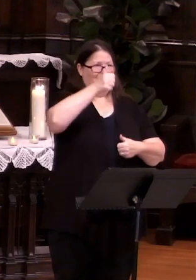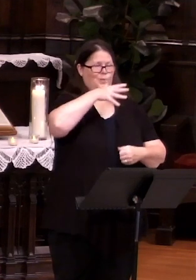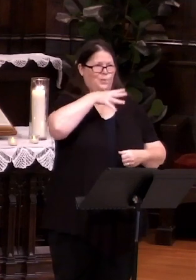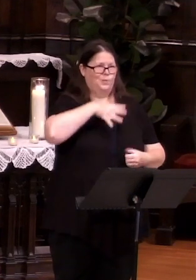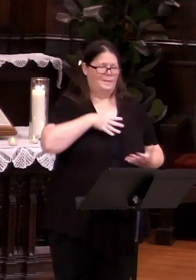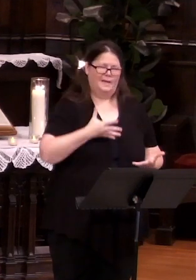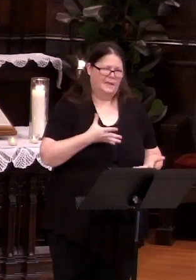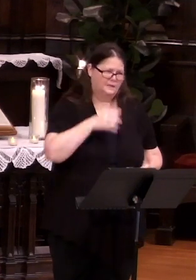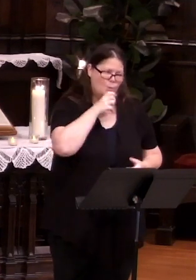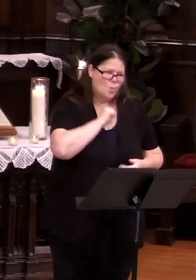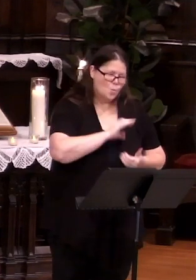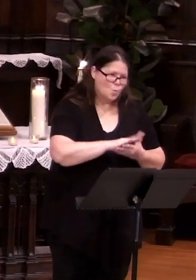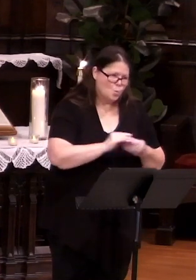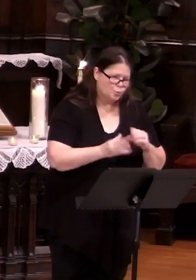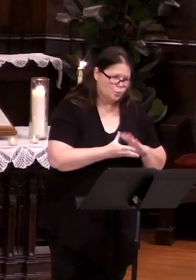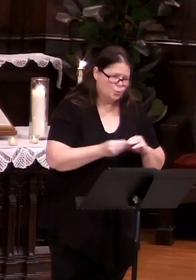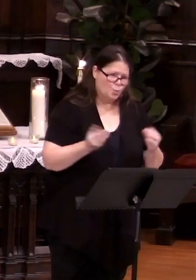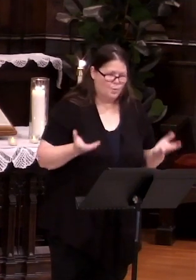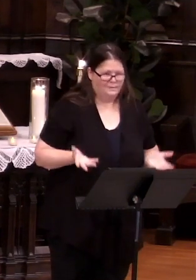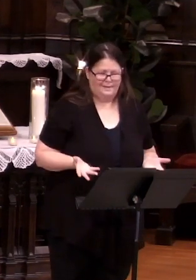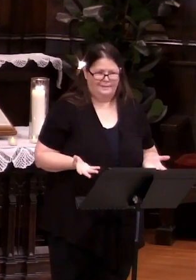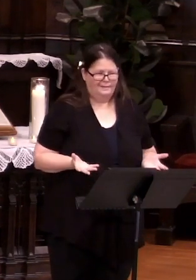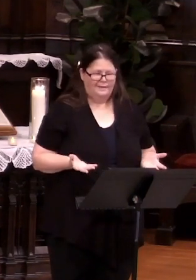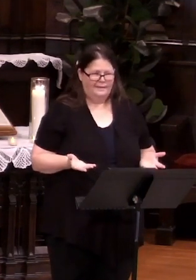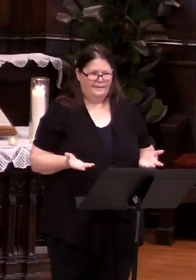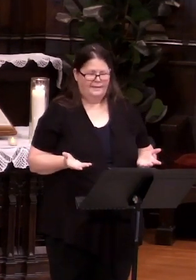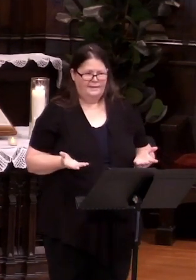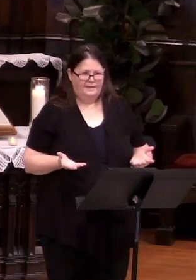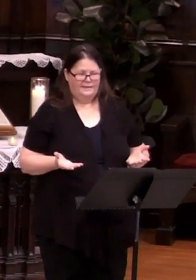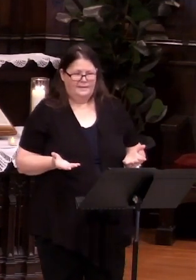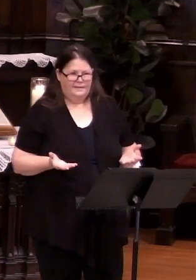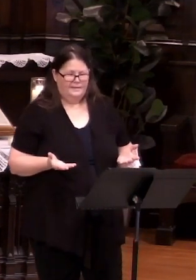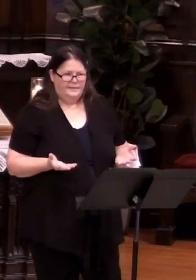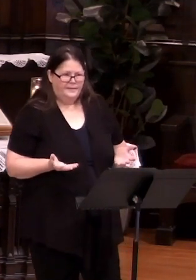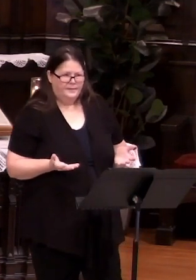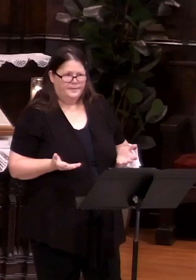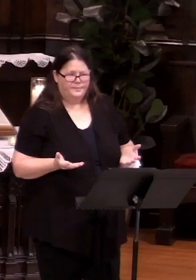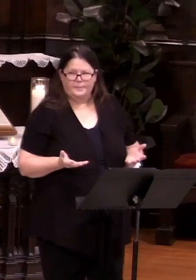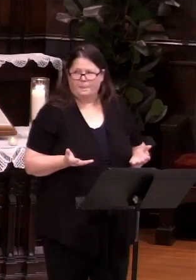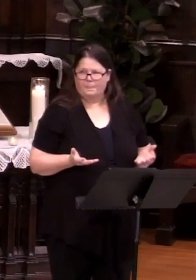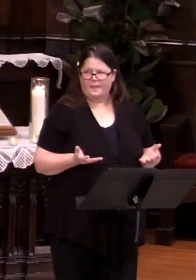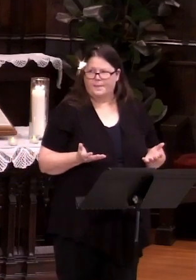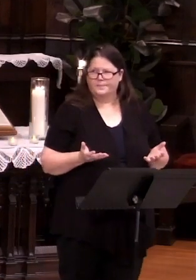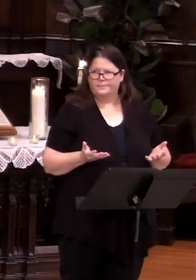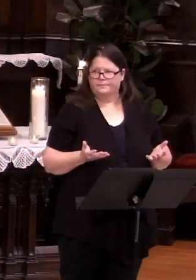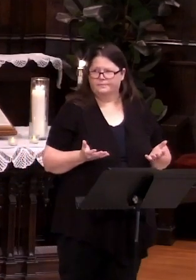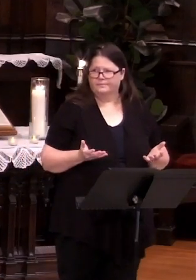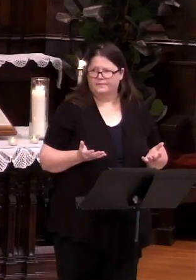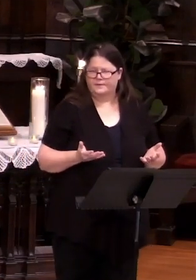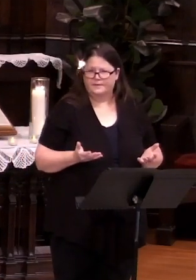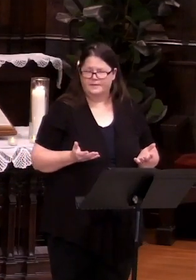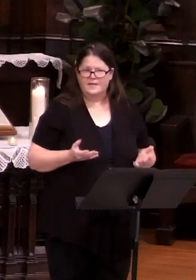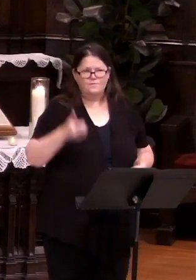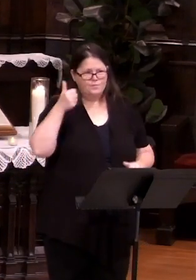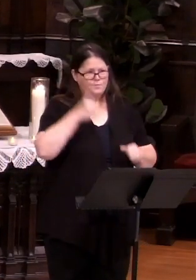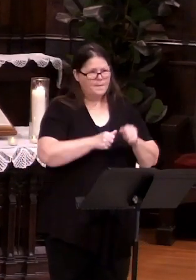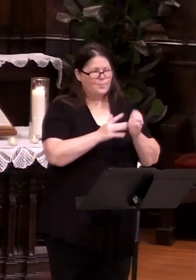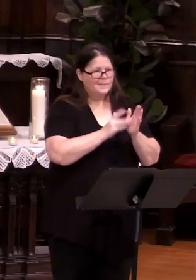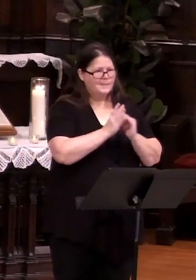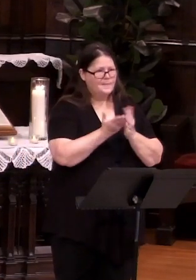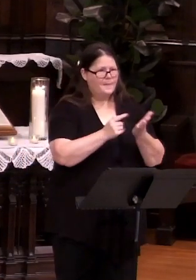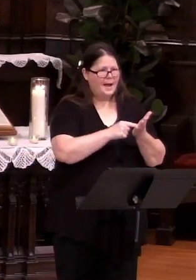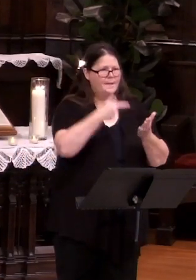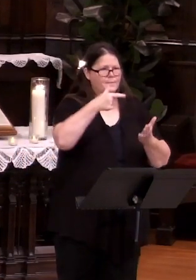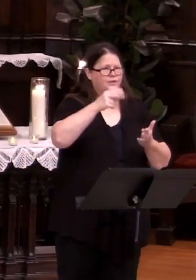I mean, let's go back to our original, our origin story in Genesis. Even though